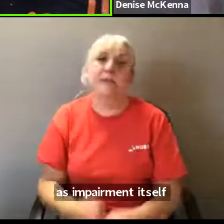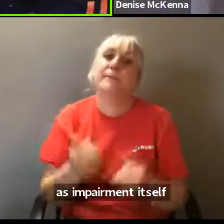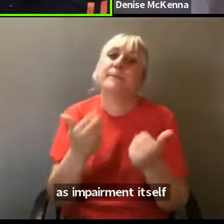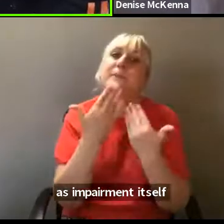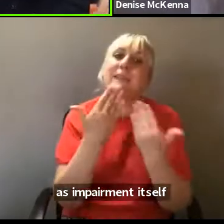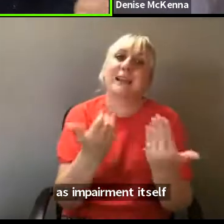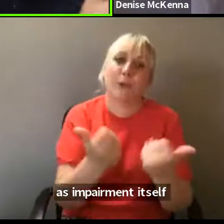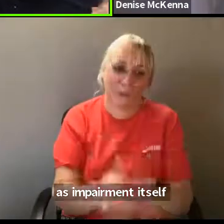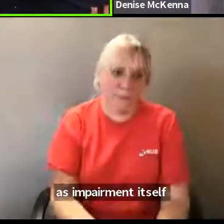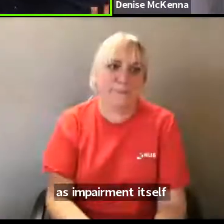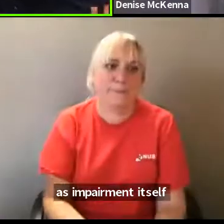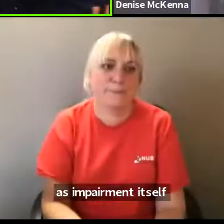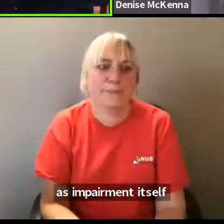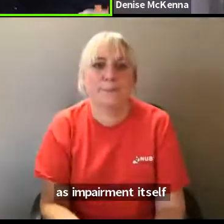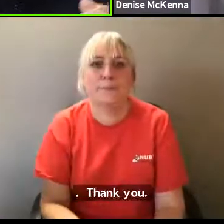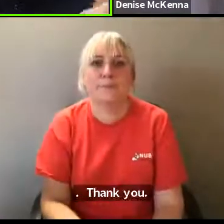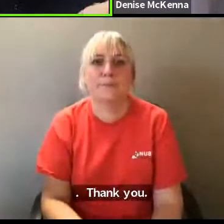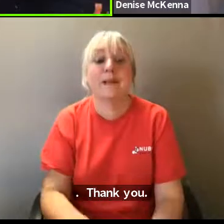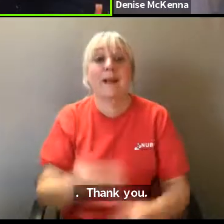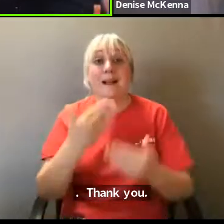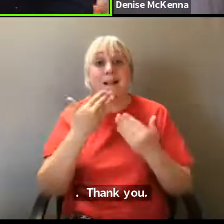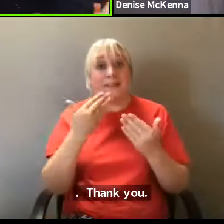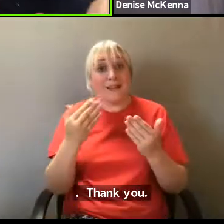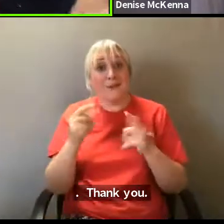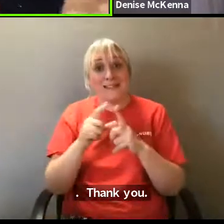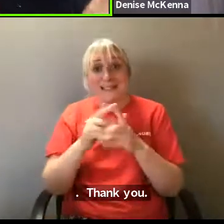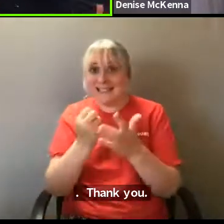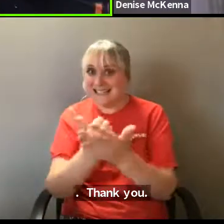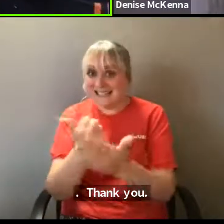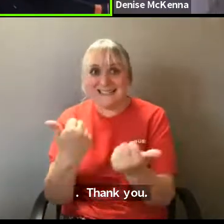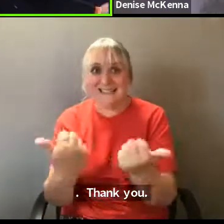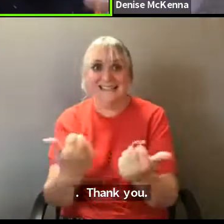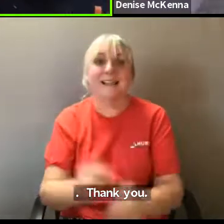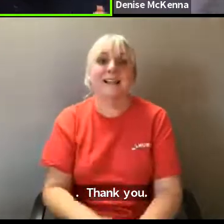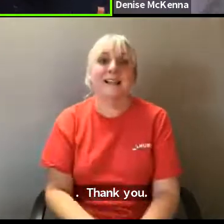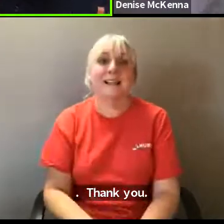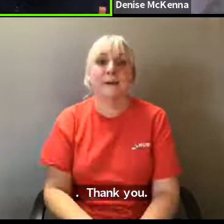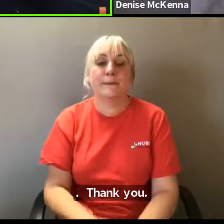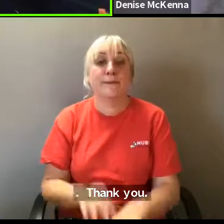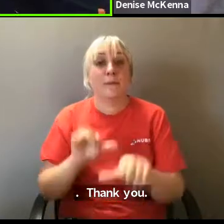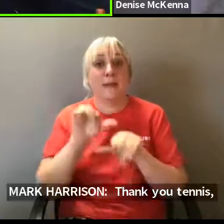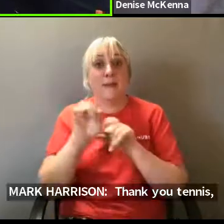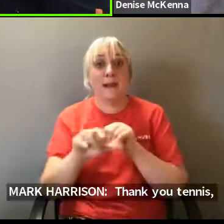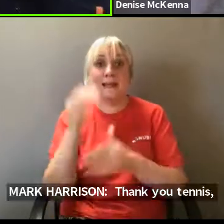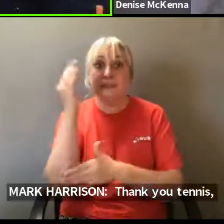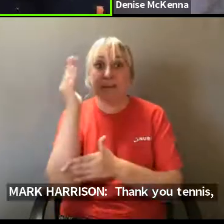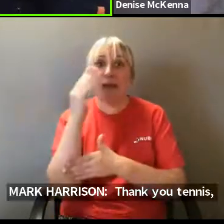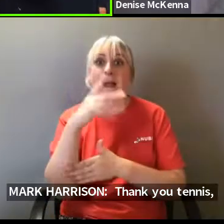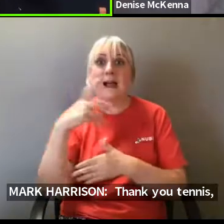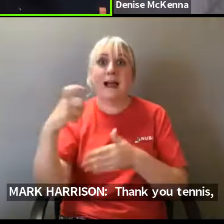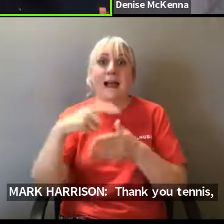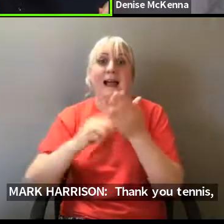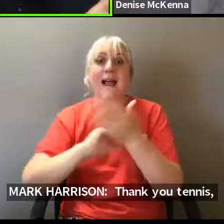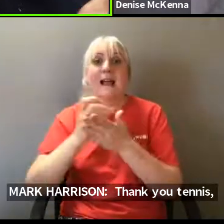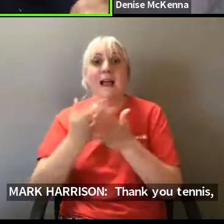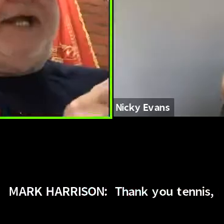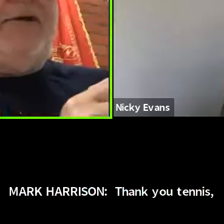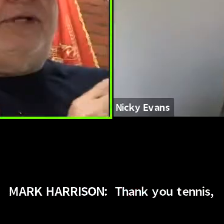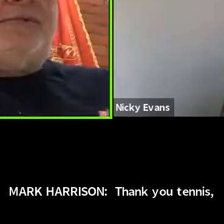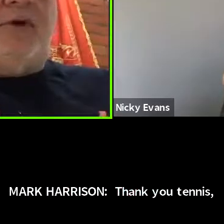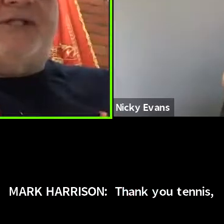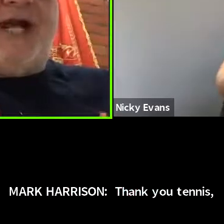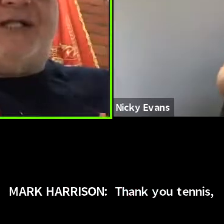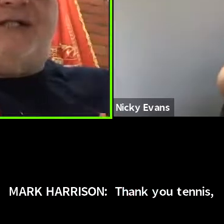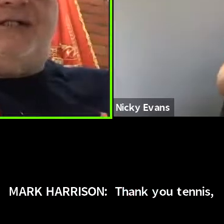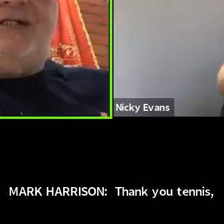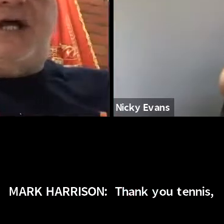Thank you, Denise. That was brilliant. Our next speaker is Katherine Hale, from the Chronic